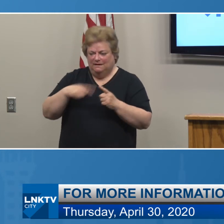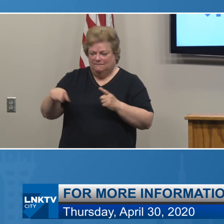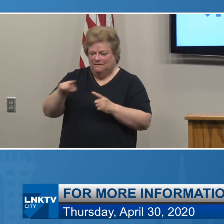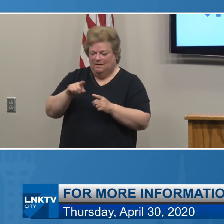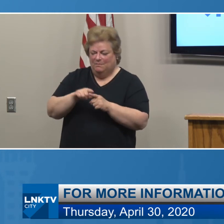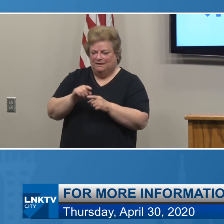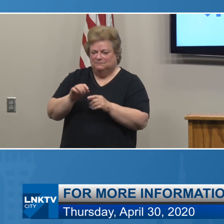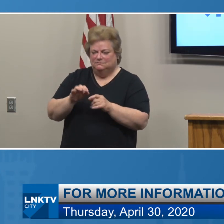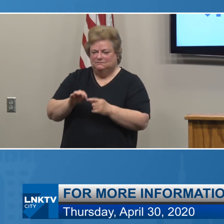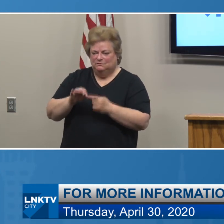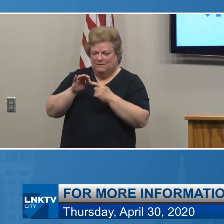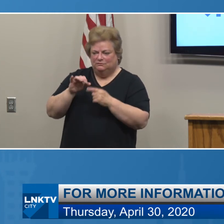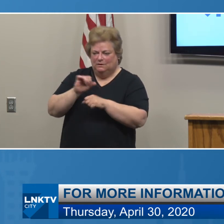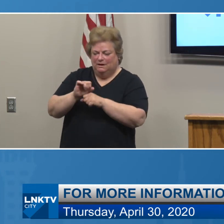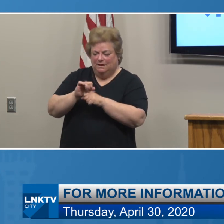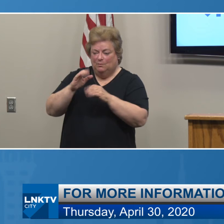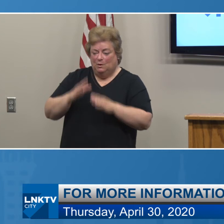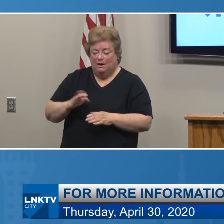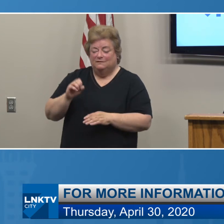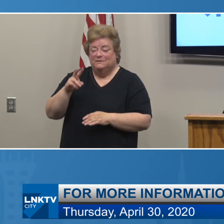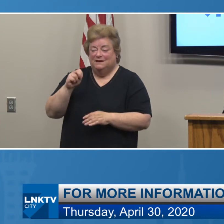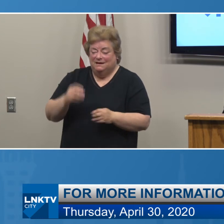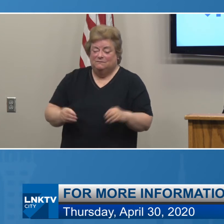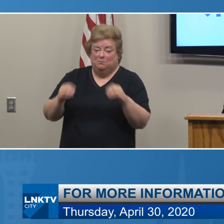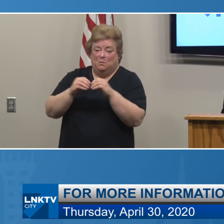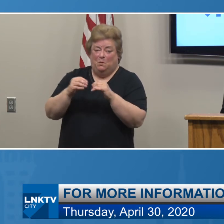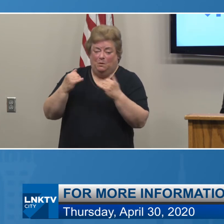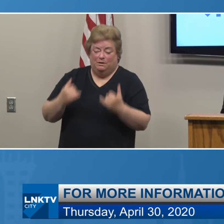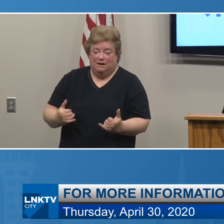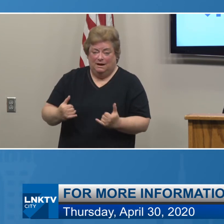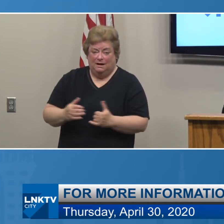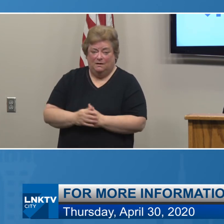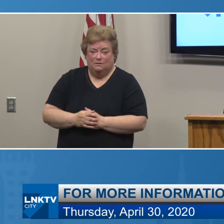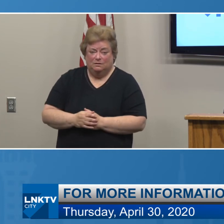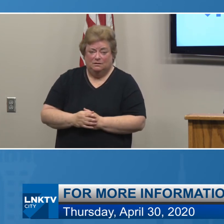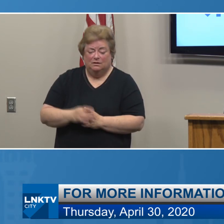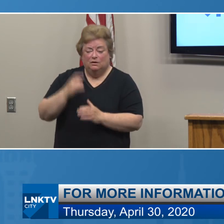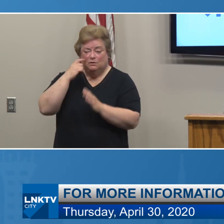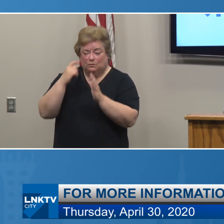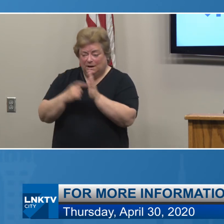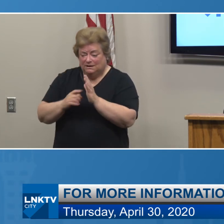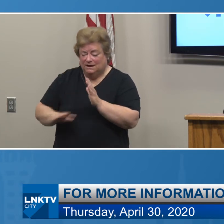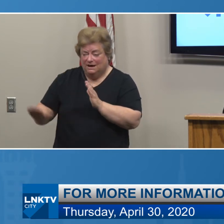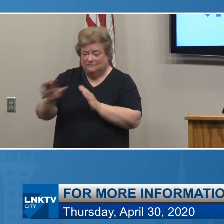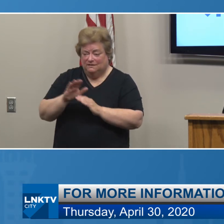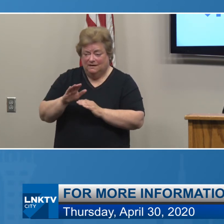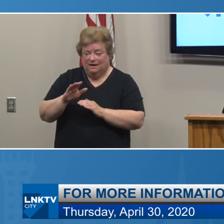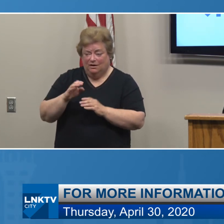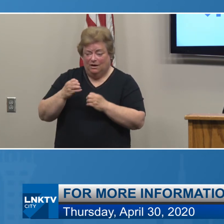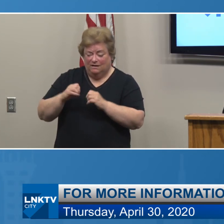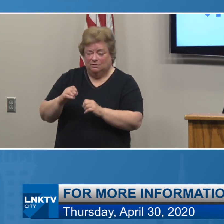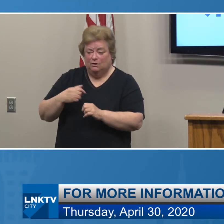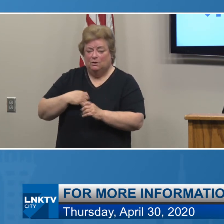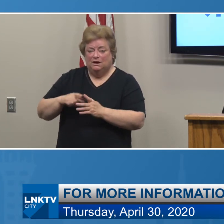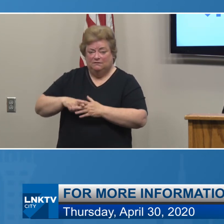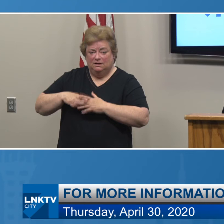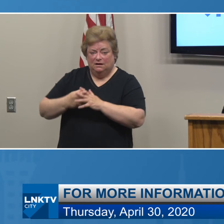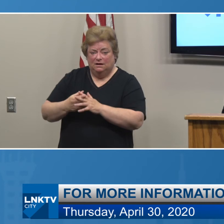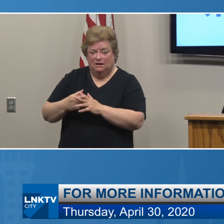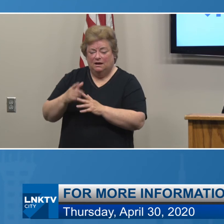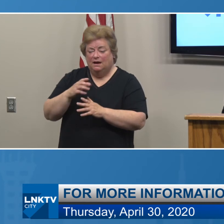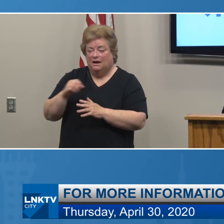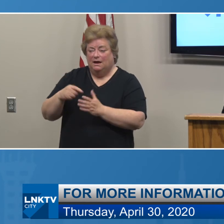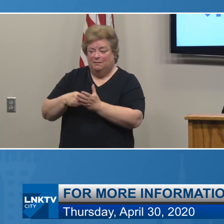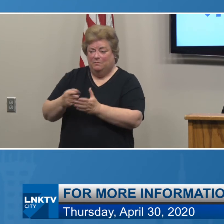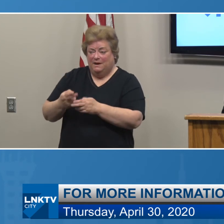but probably more so now than ever. To recognize their efforts, we have implemented an immediate pay